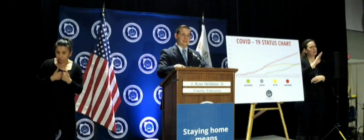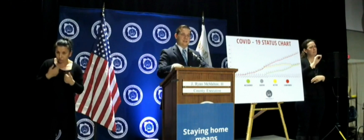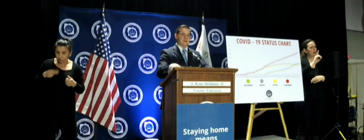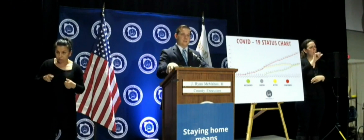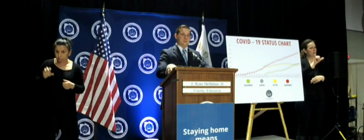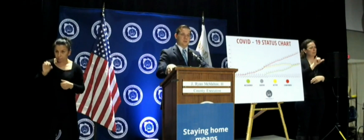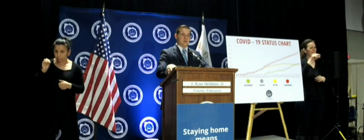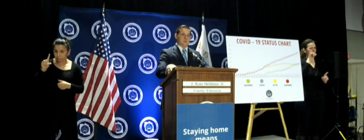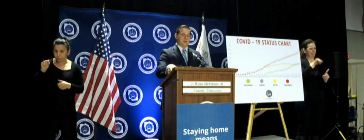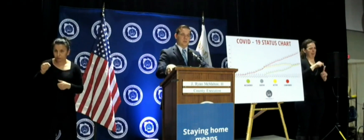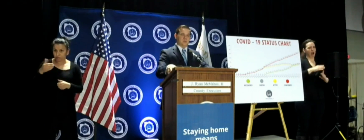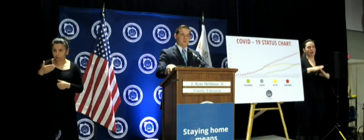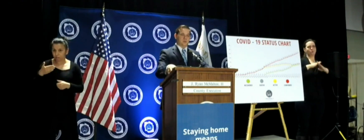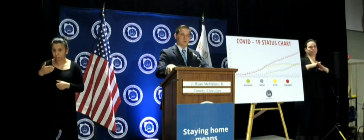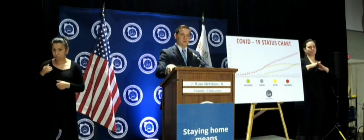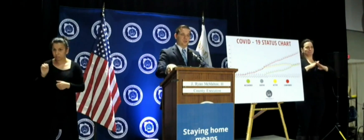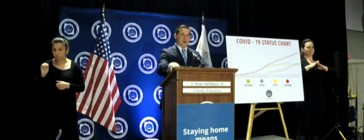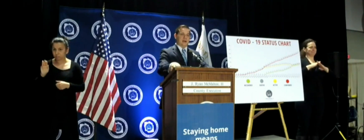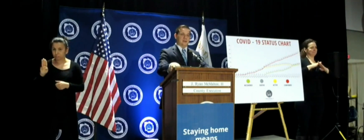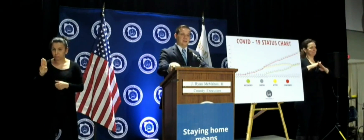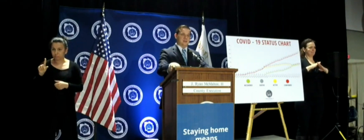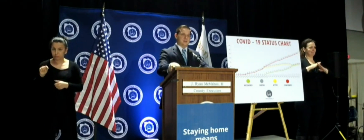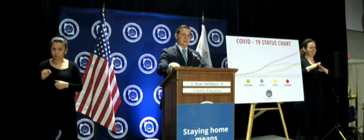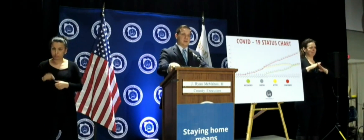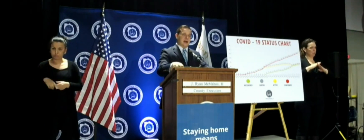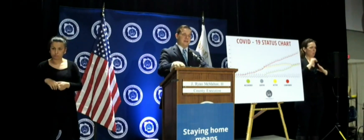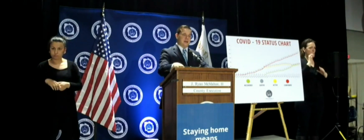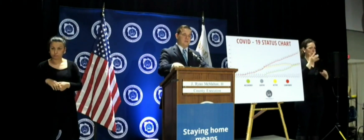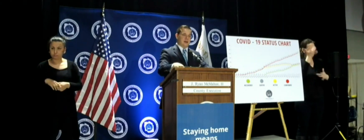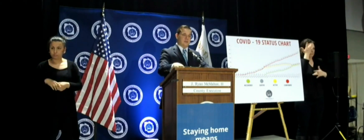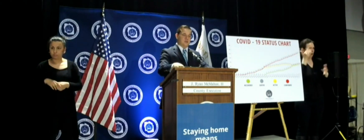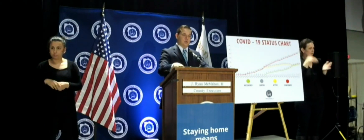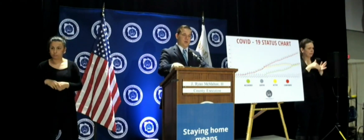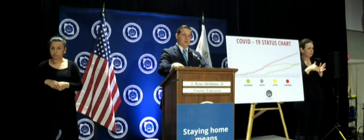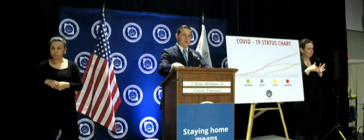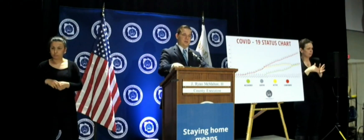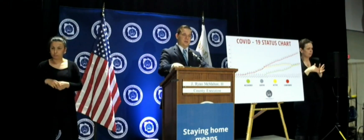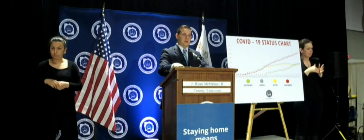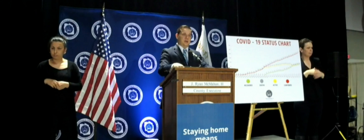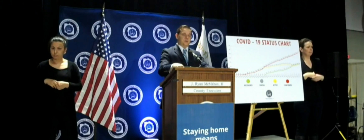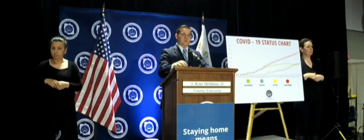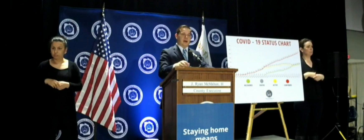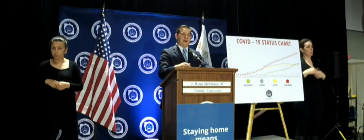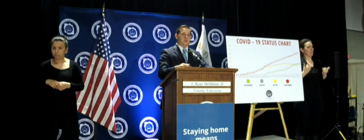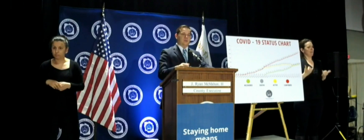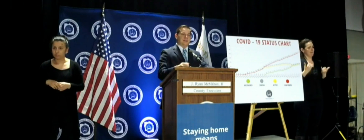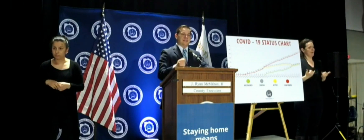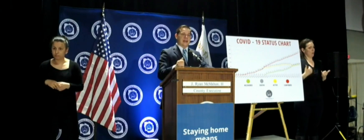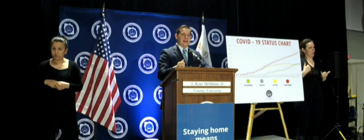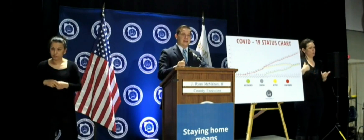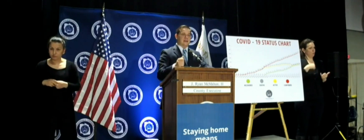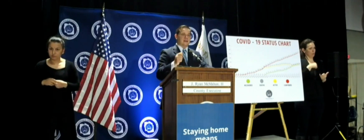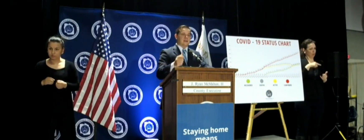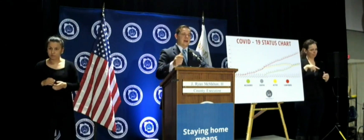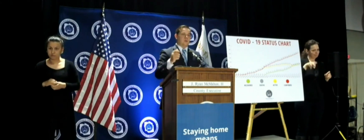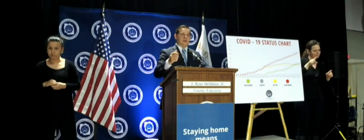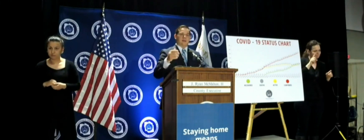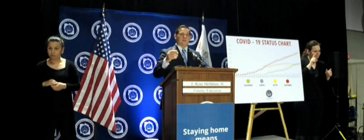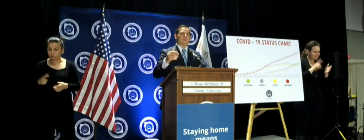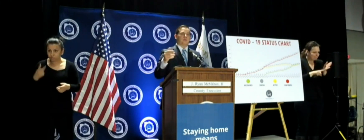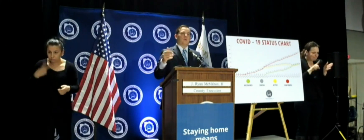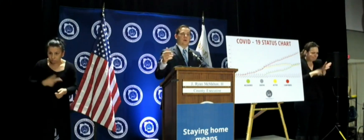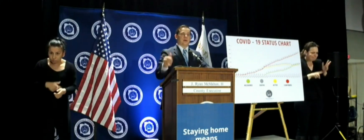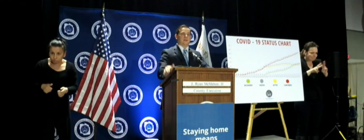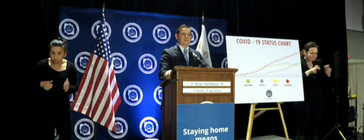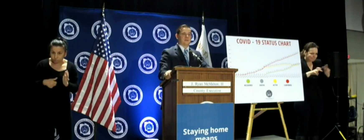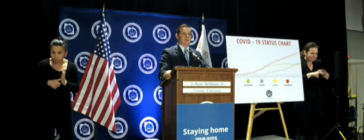COVID-19 team be able to track this, identify this quickly, and respond within a day, not waiting